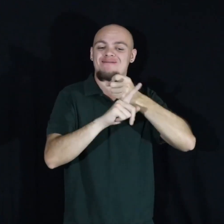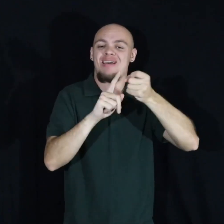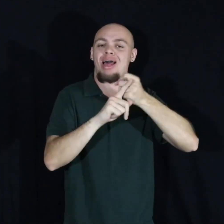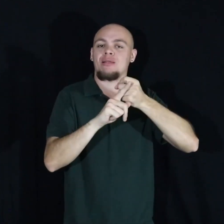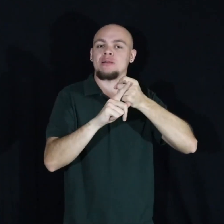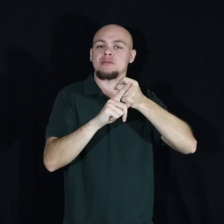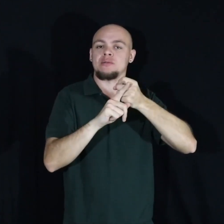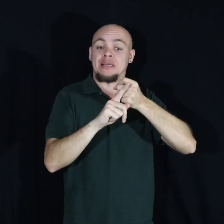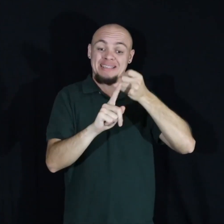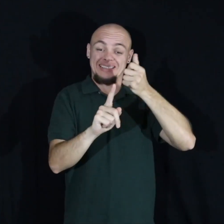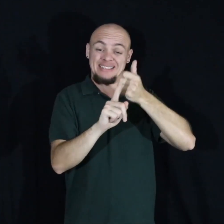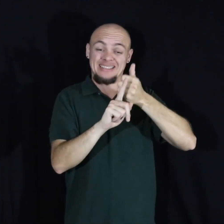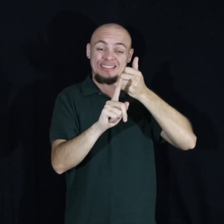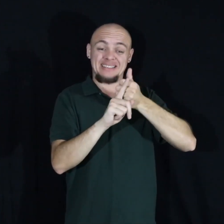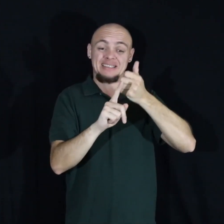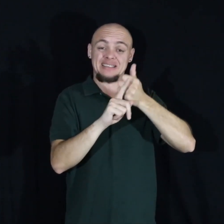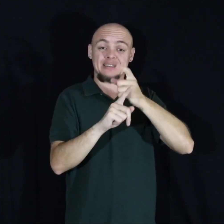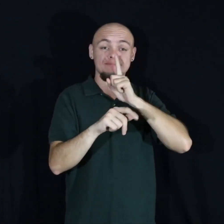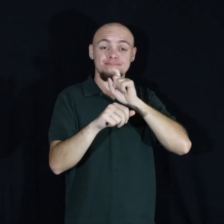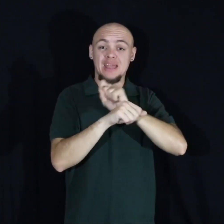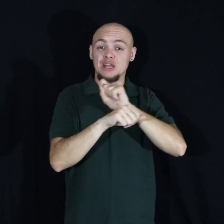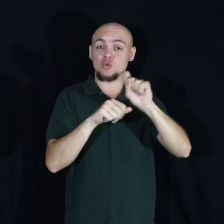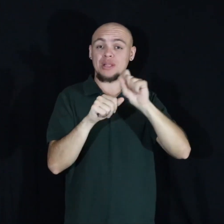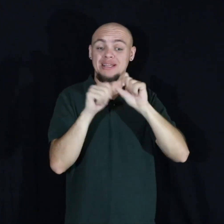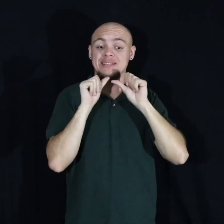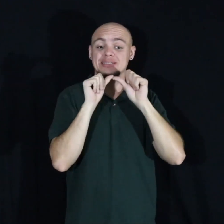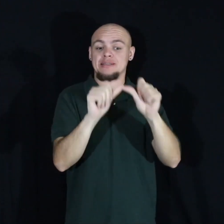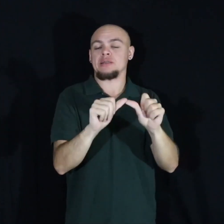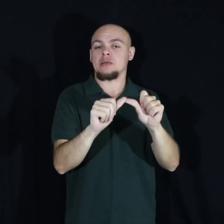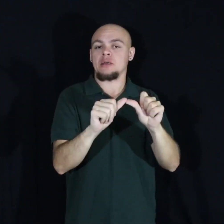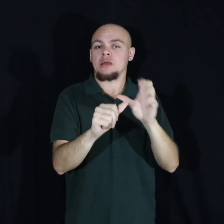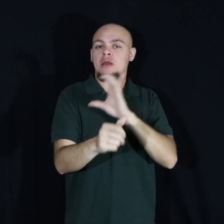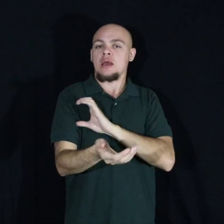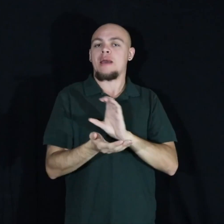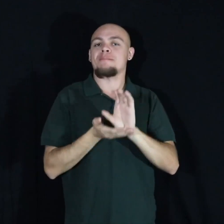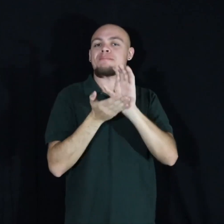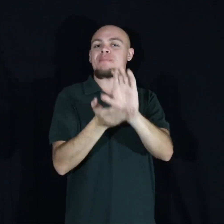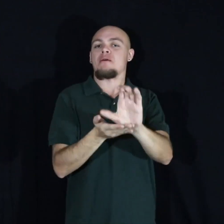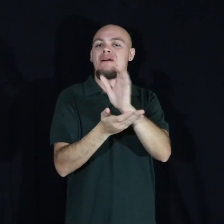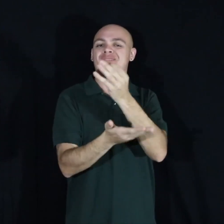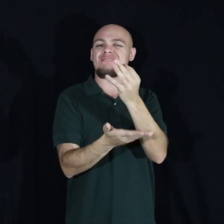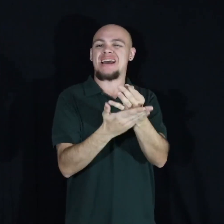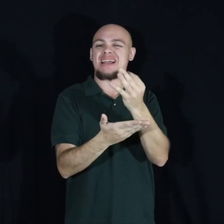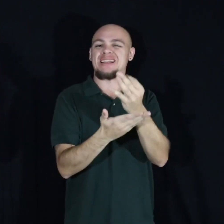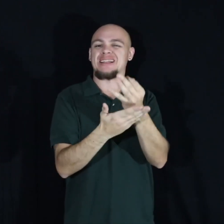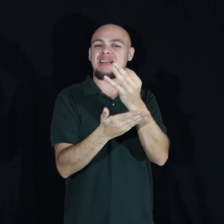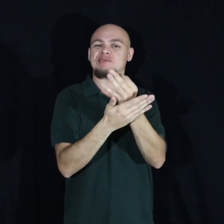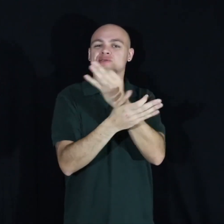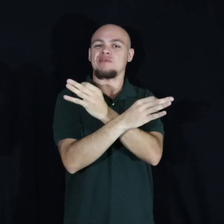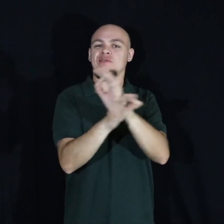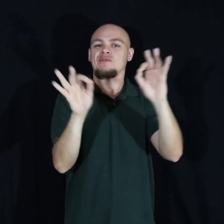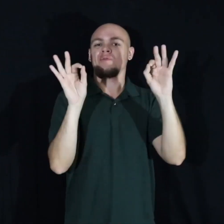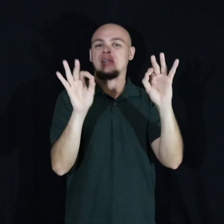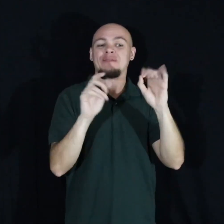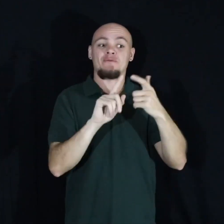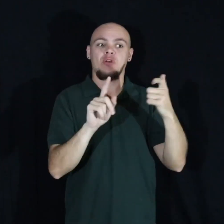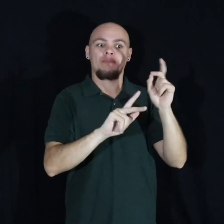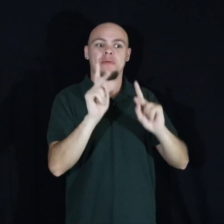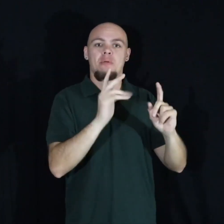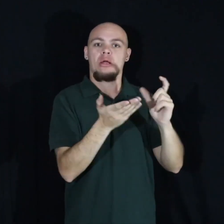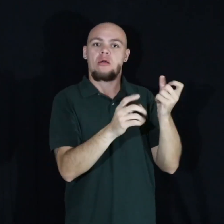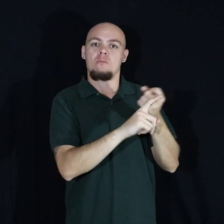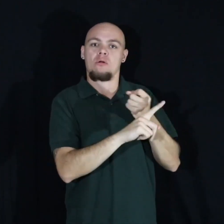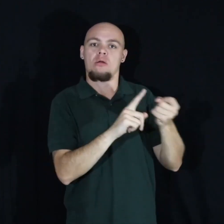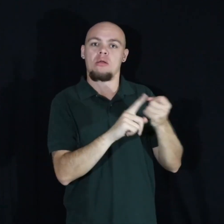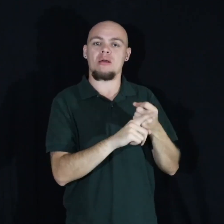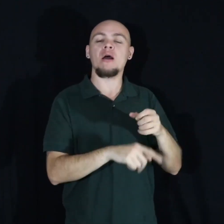reach self-actualization, they must be empowered to attain financial freedom from abusers. Western